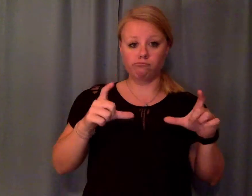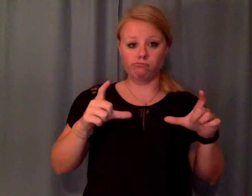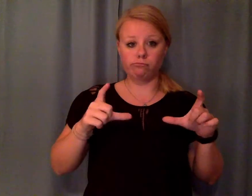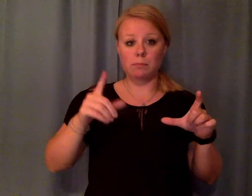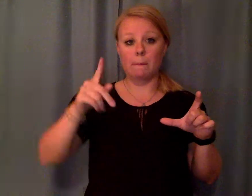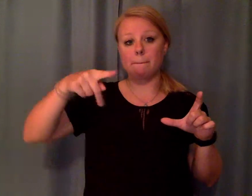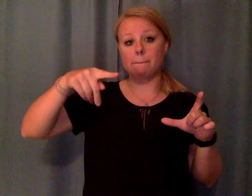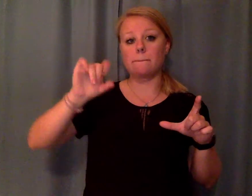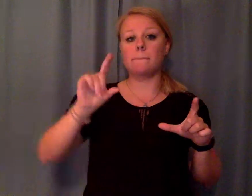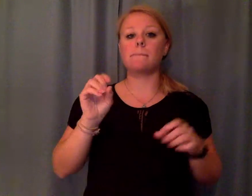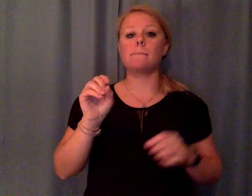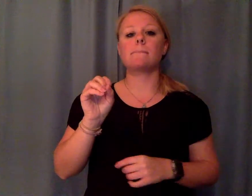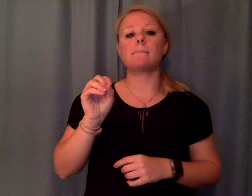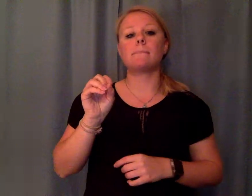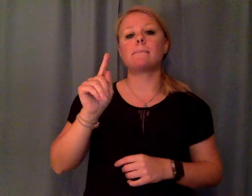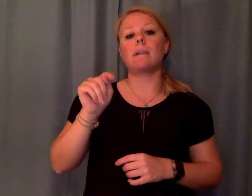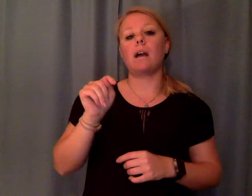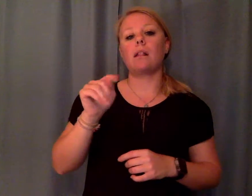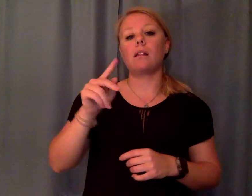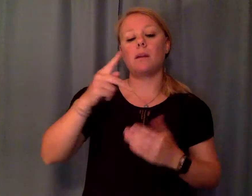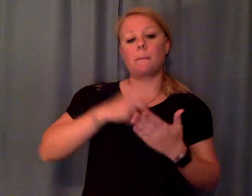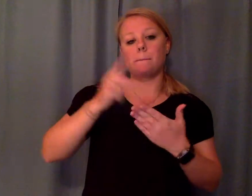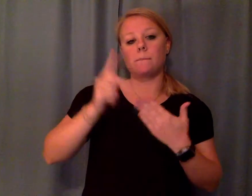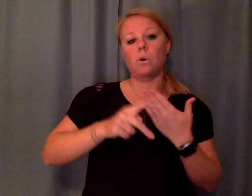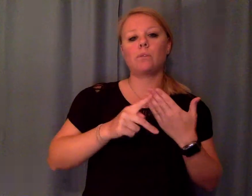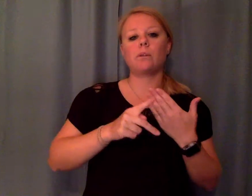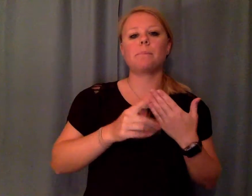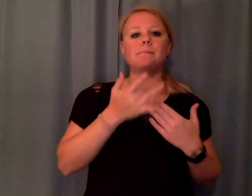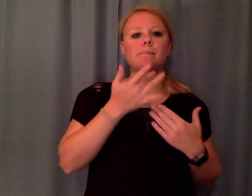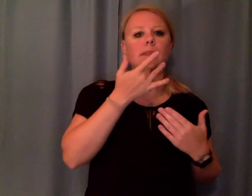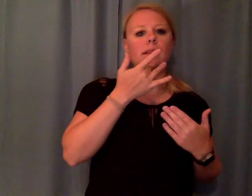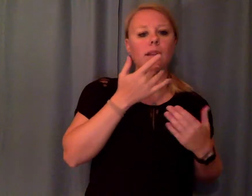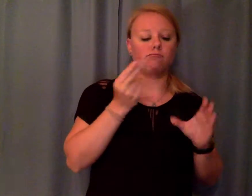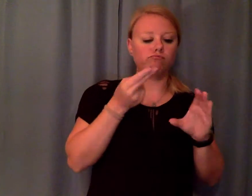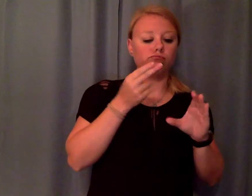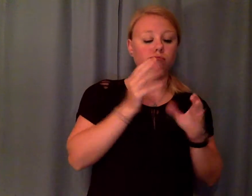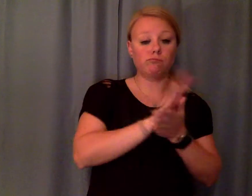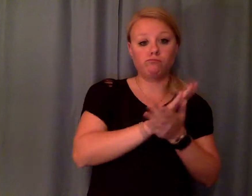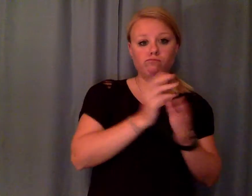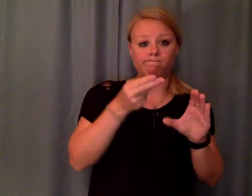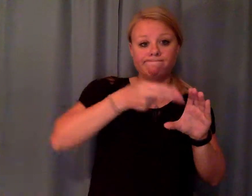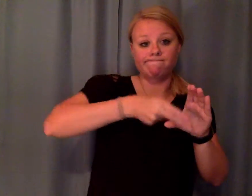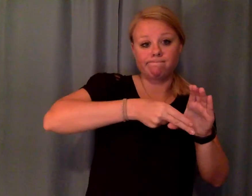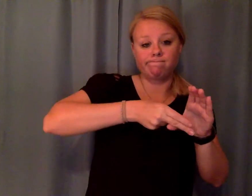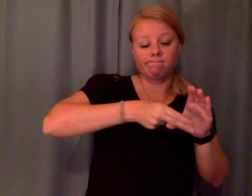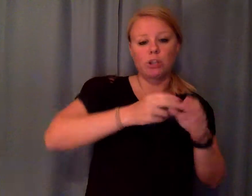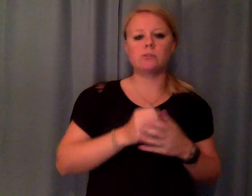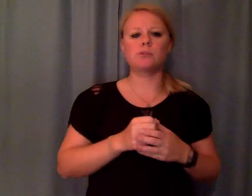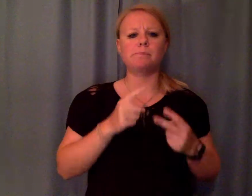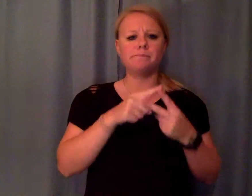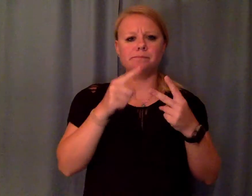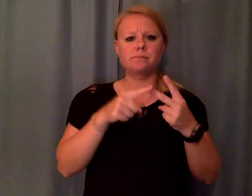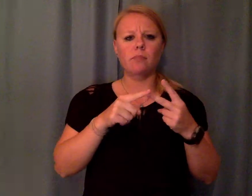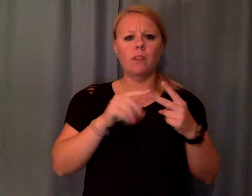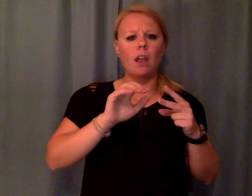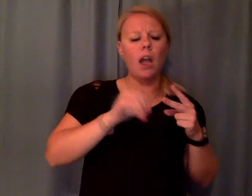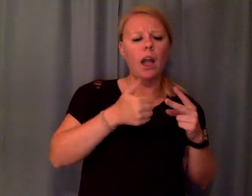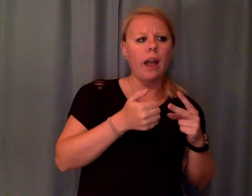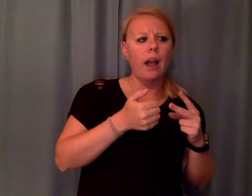fortunate enough to be part of one. A big challenge is, how should the iPads be used, and what apps should we